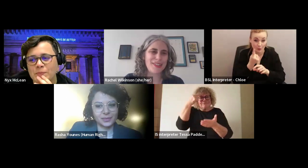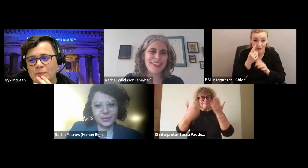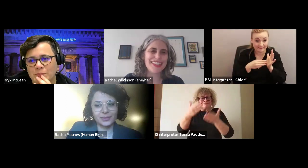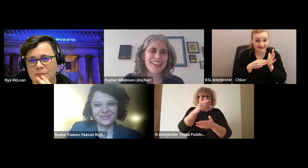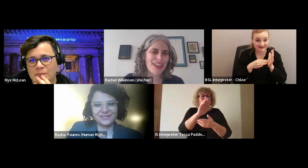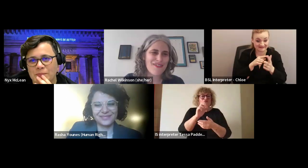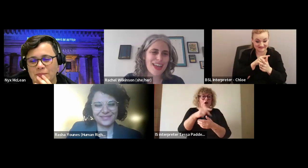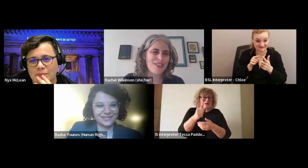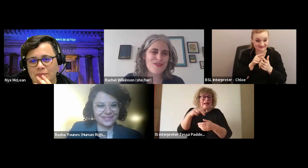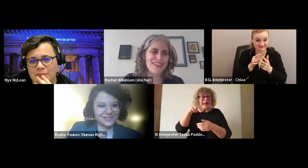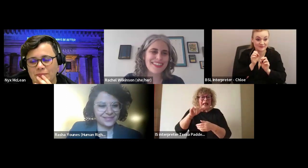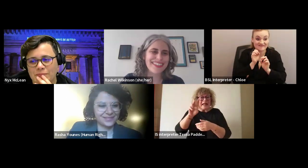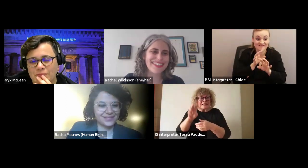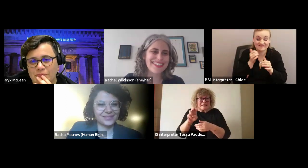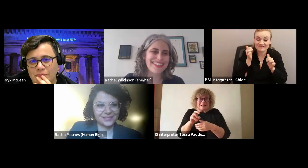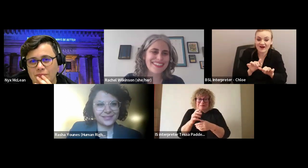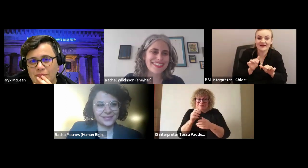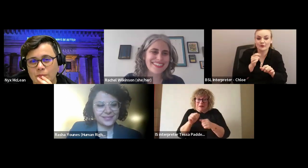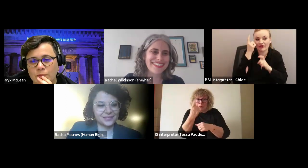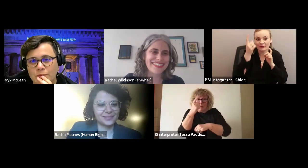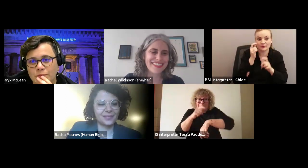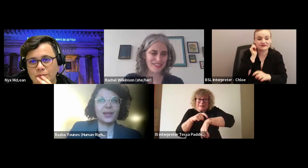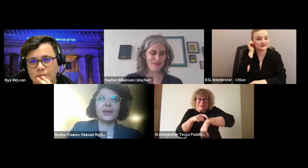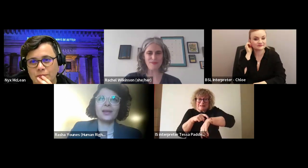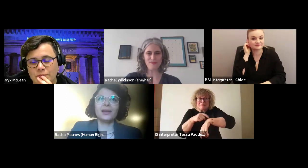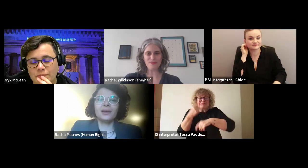minute to give any final thoughts.